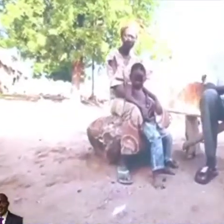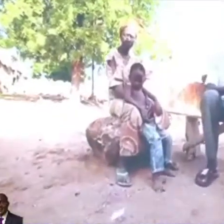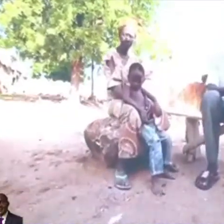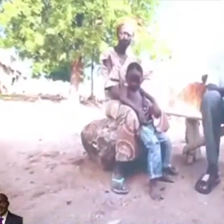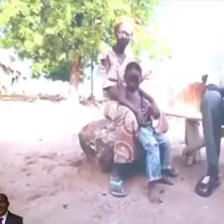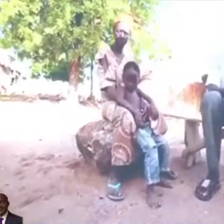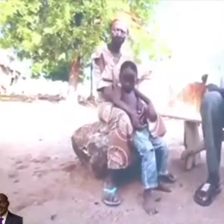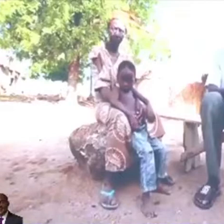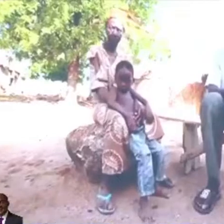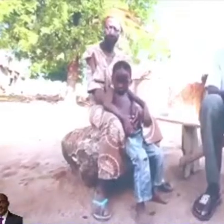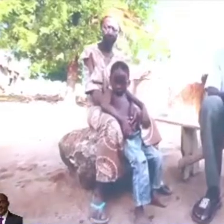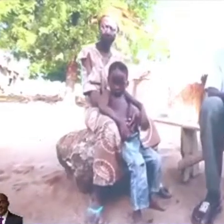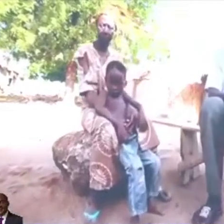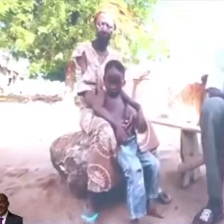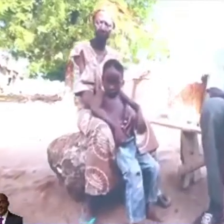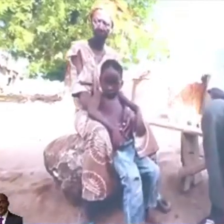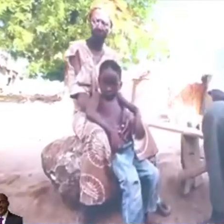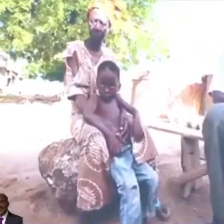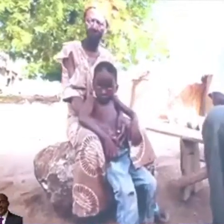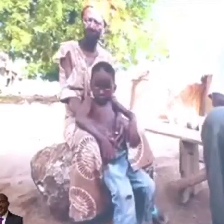old, the not so old,